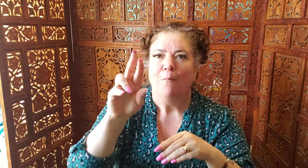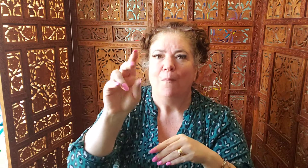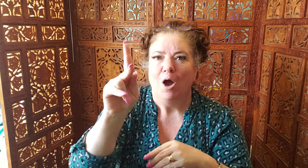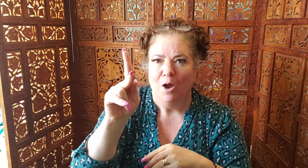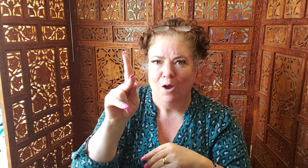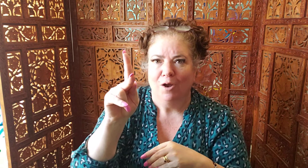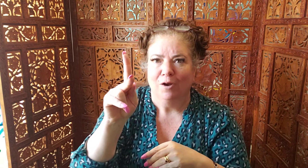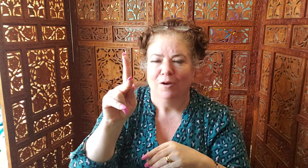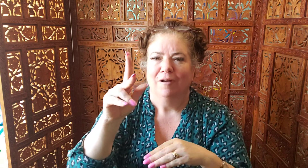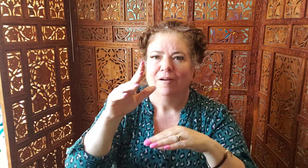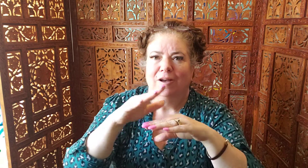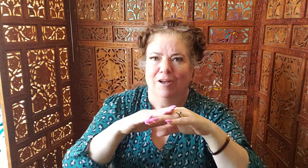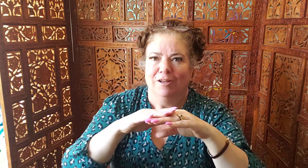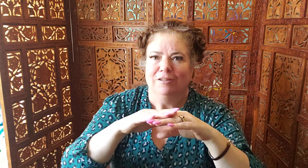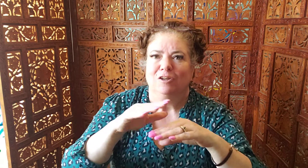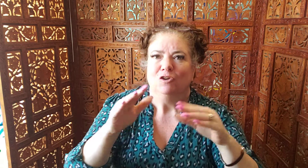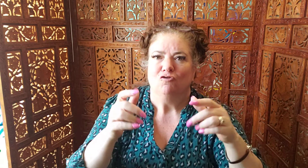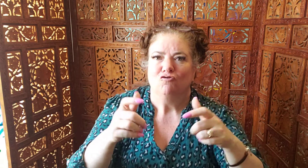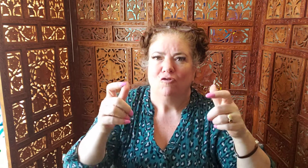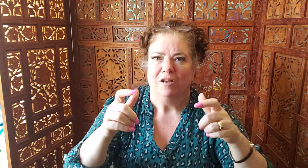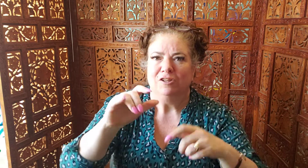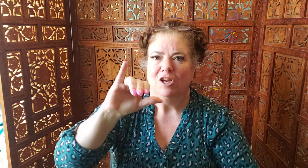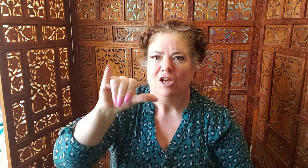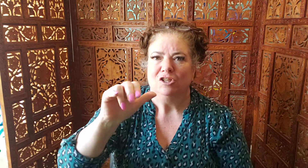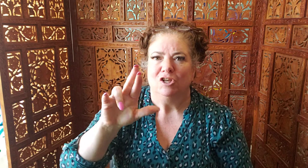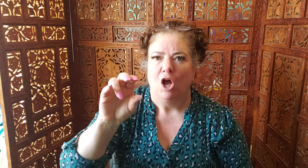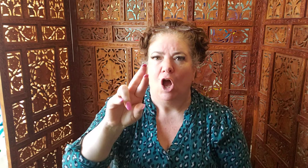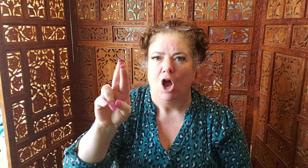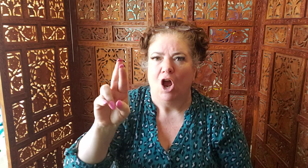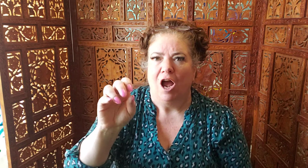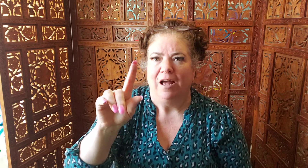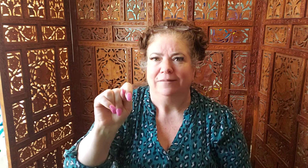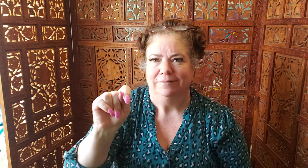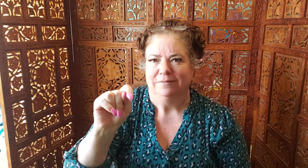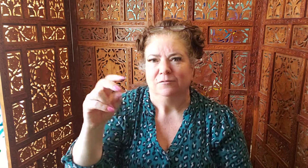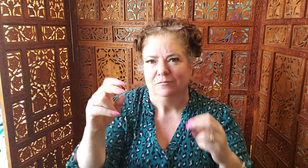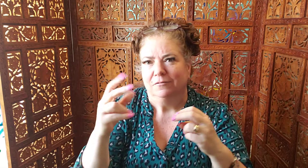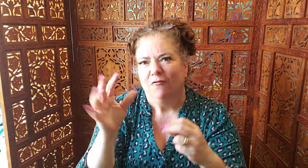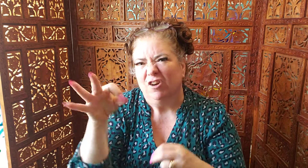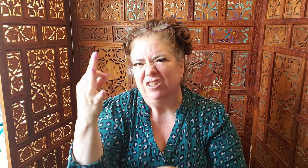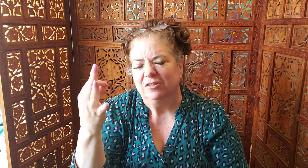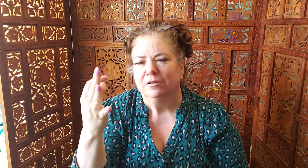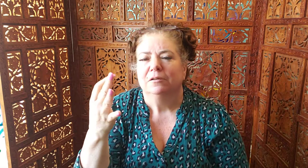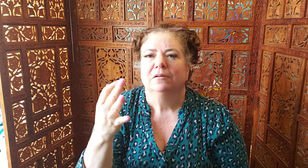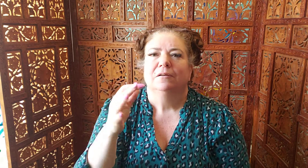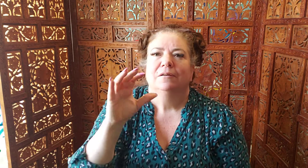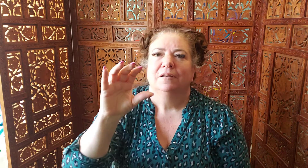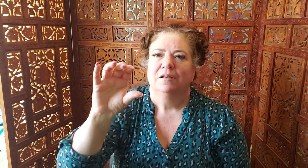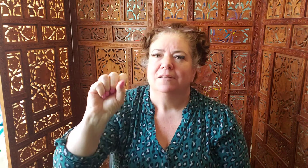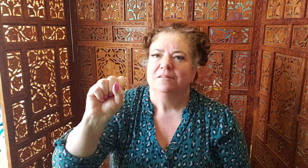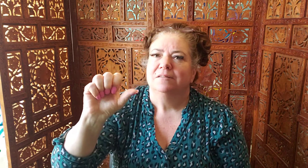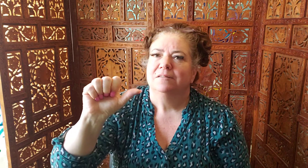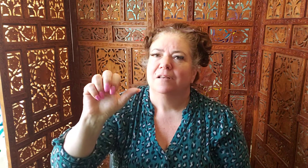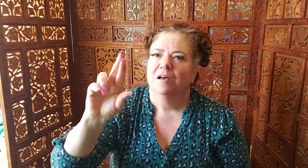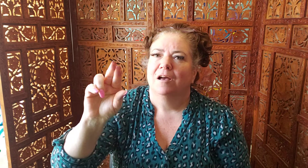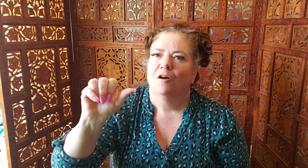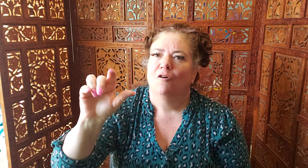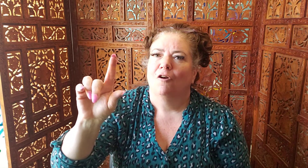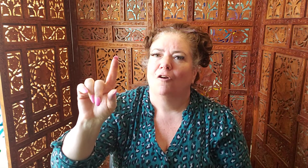a modern conceptual artist. Sunday in the Park, it was this very intense, very personal show about